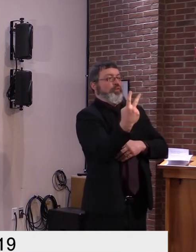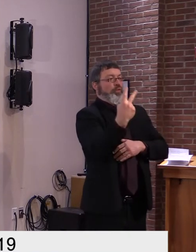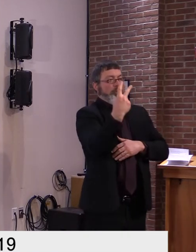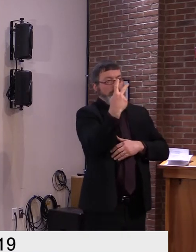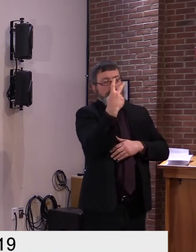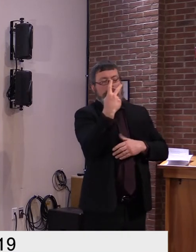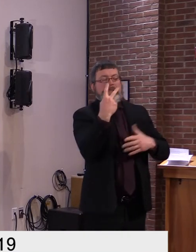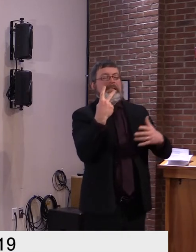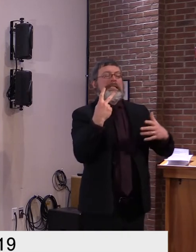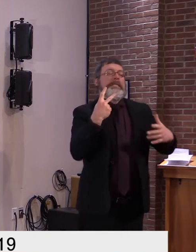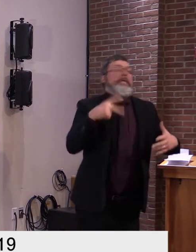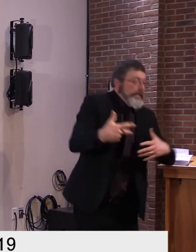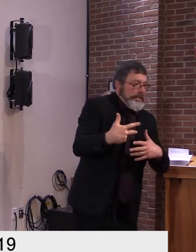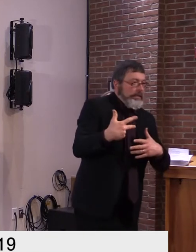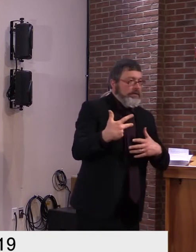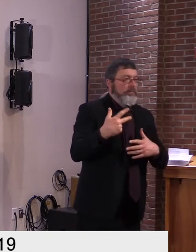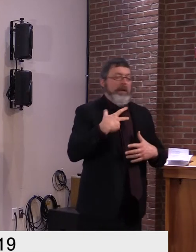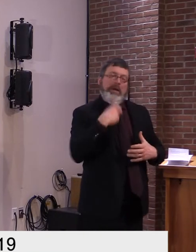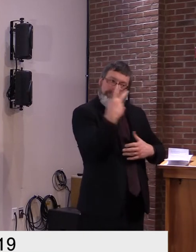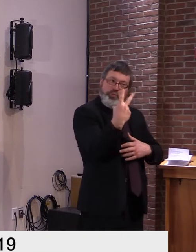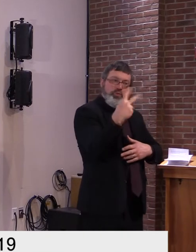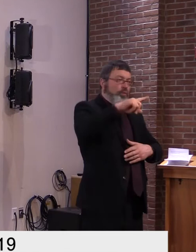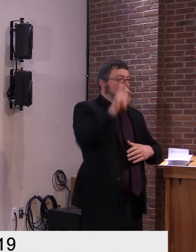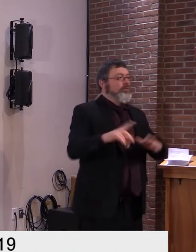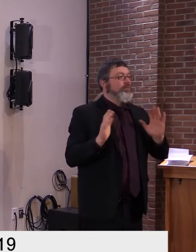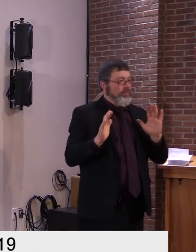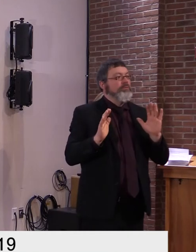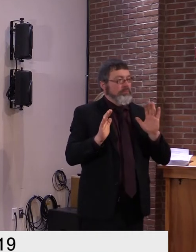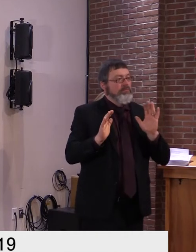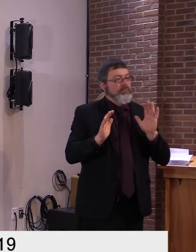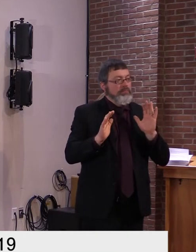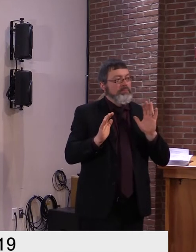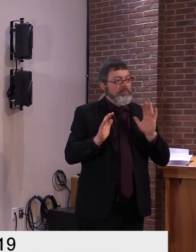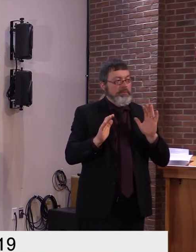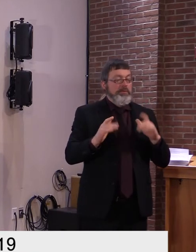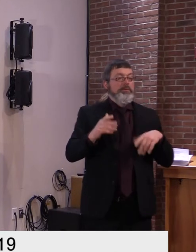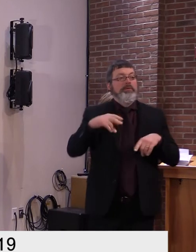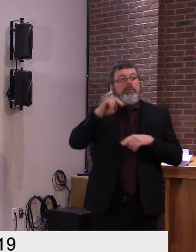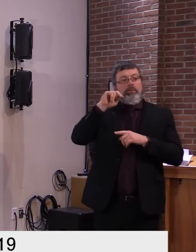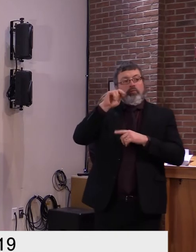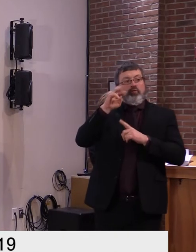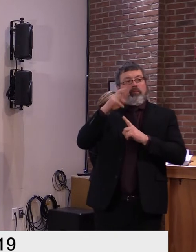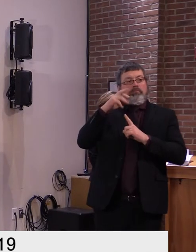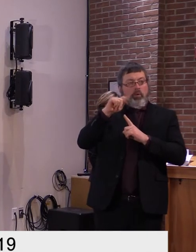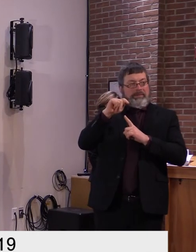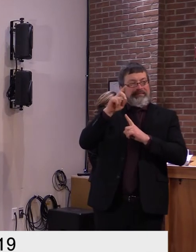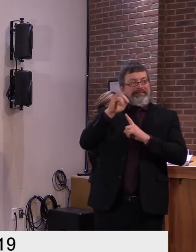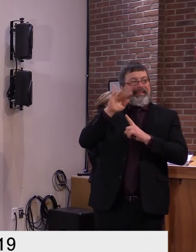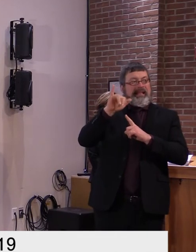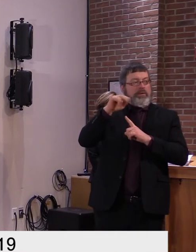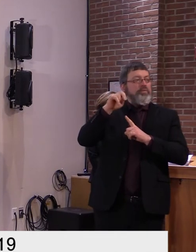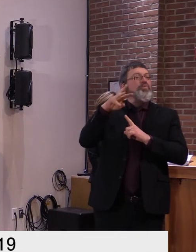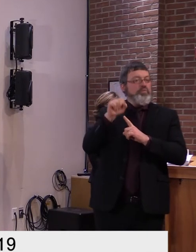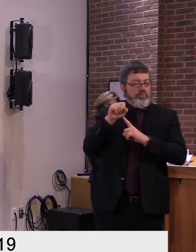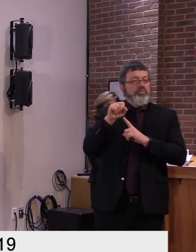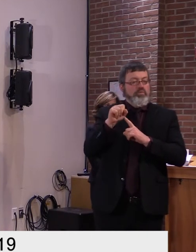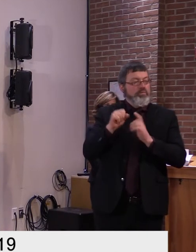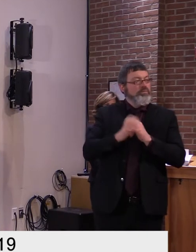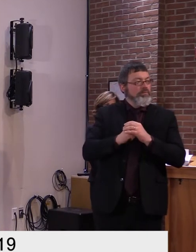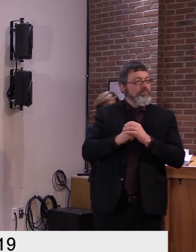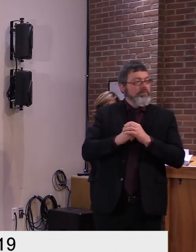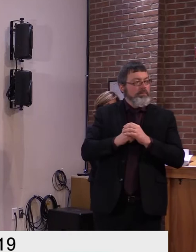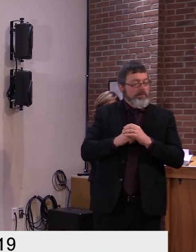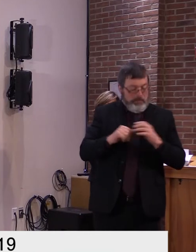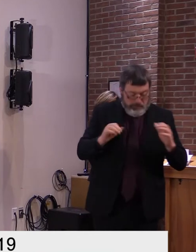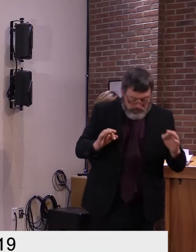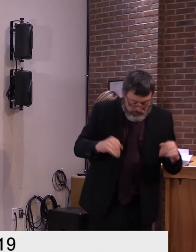3 to 4. Chris Roy, Newport Daily Express. Yes, good afternoon. I guess this